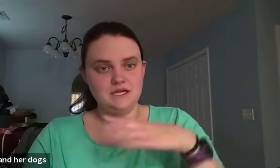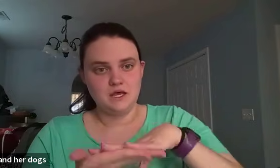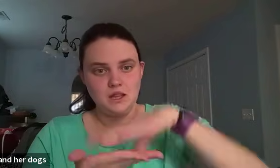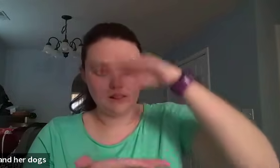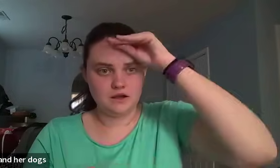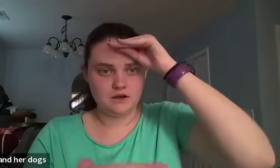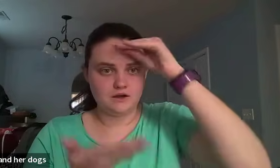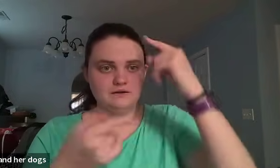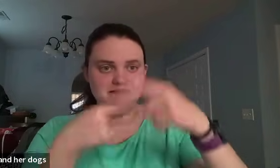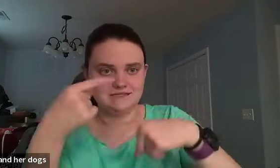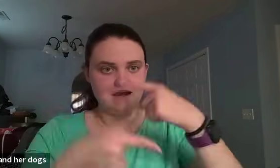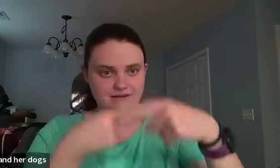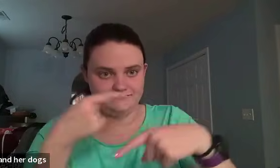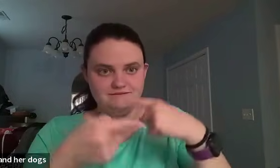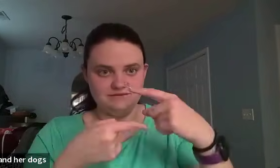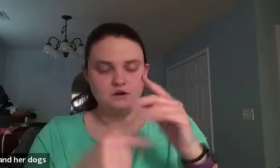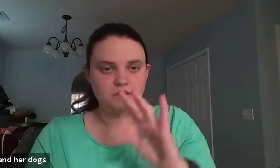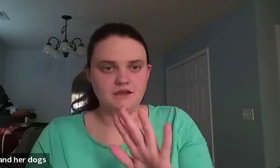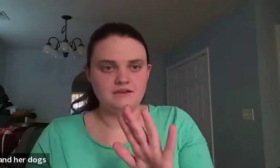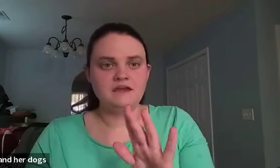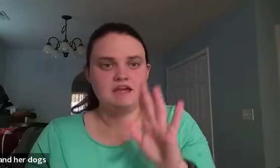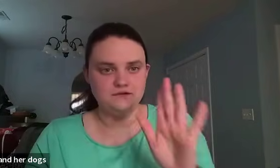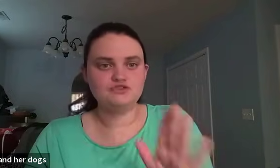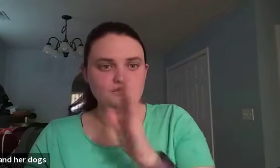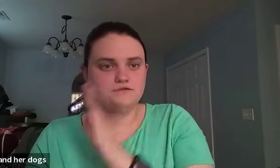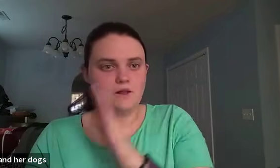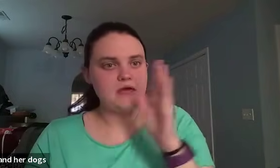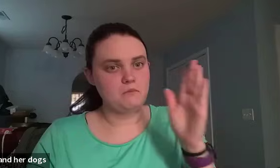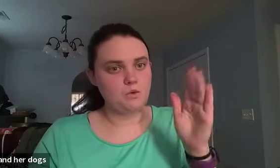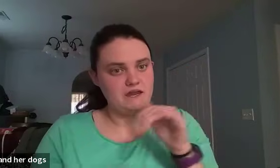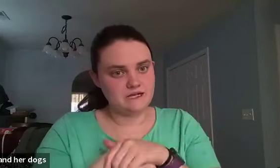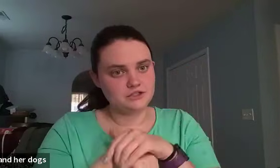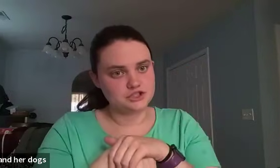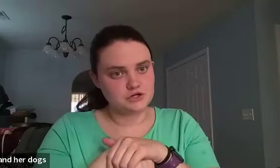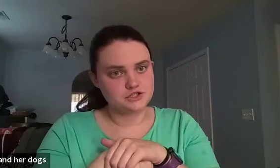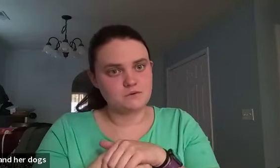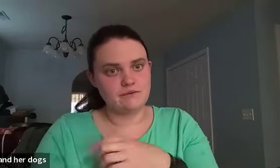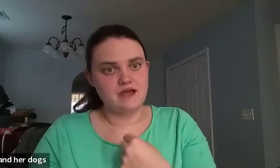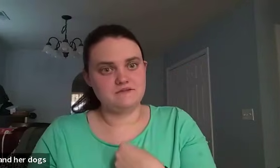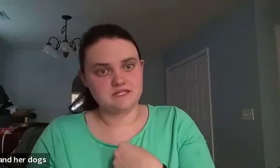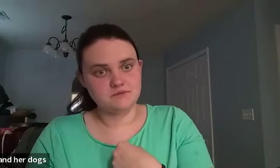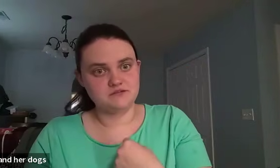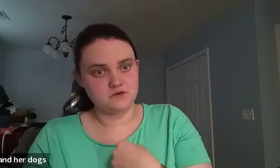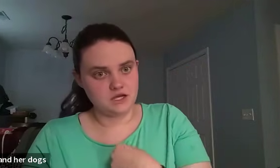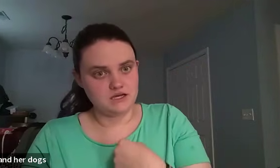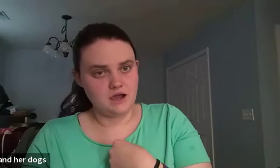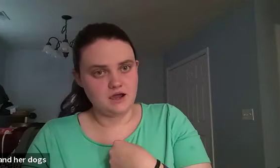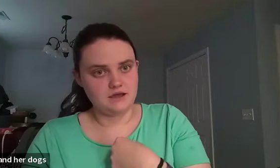me, learn, sign. Okay. If you do follow that English structure where we have the subject in front,